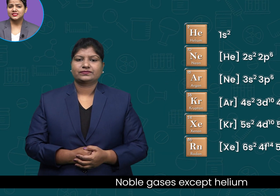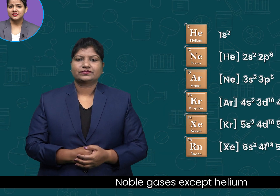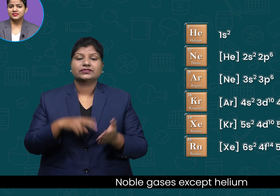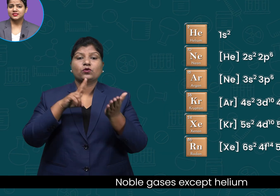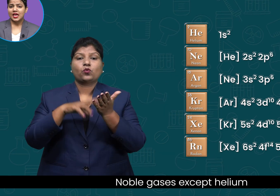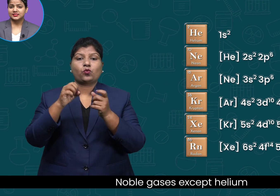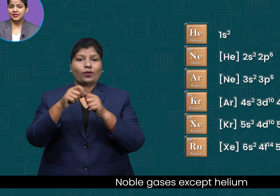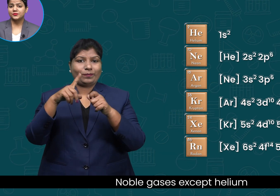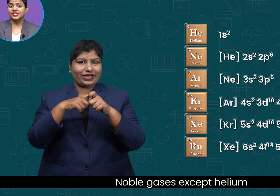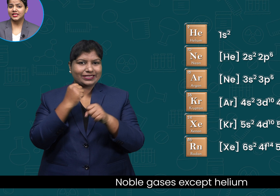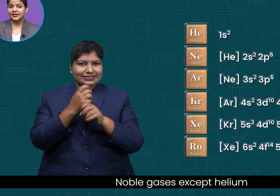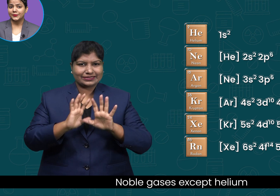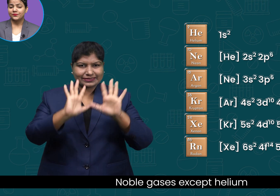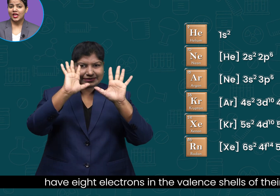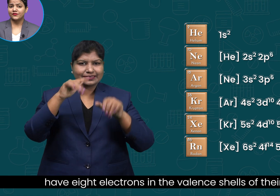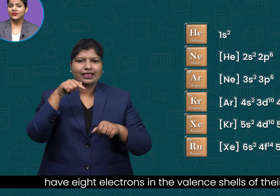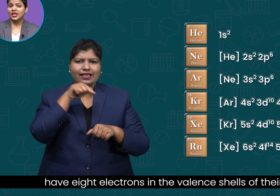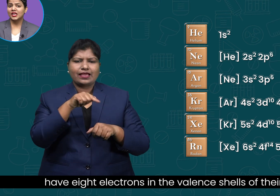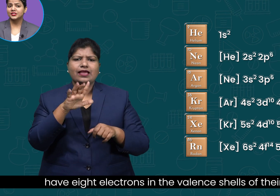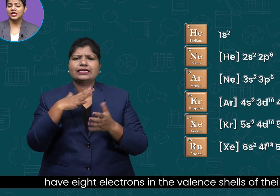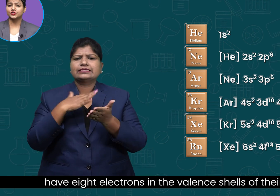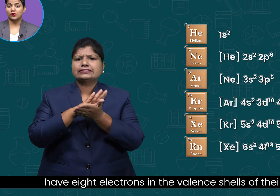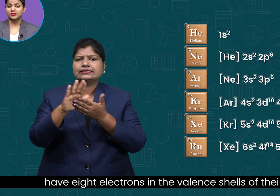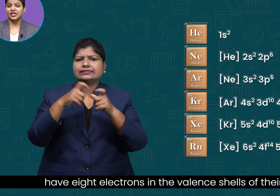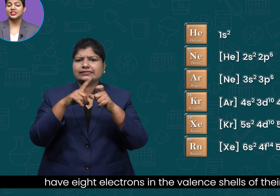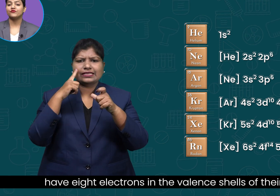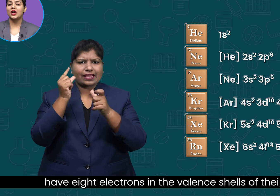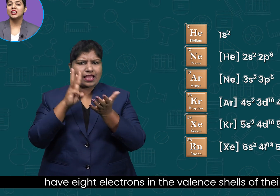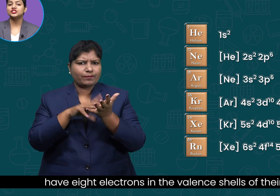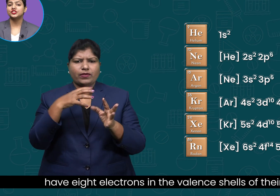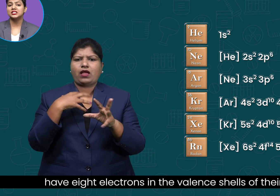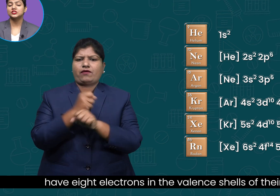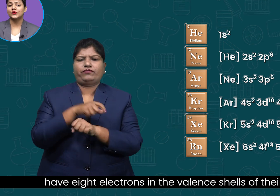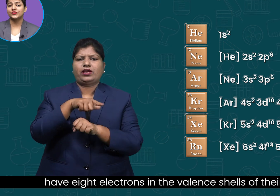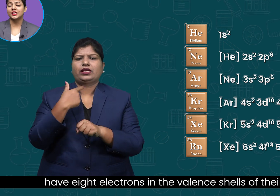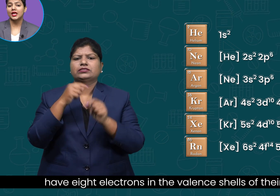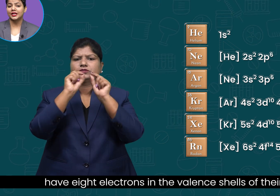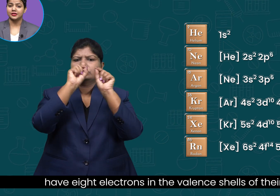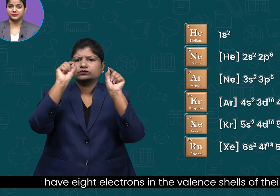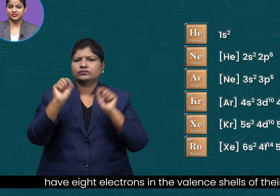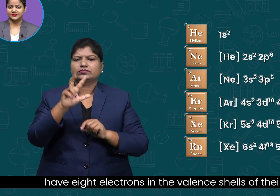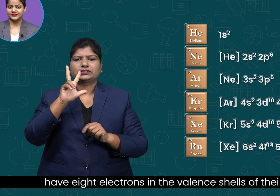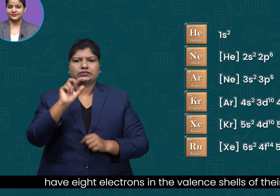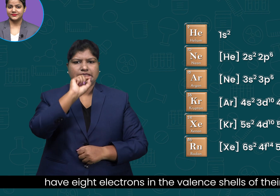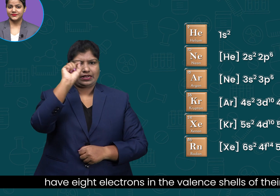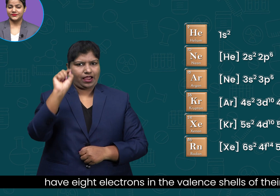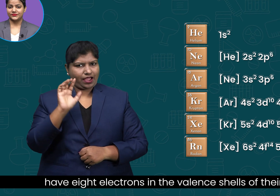Noble gases except helium have 8 electrons in the valence shells of their